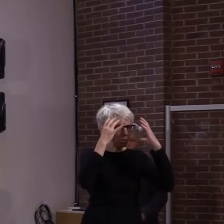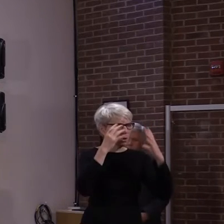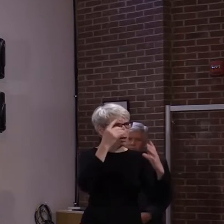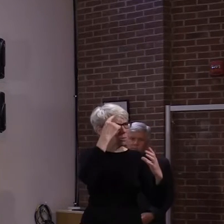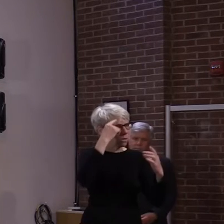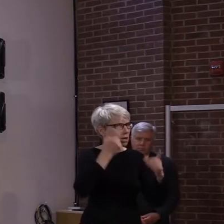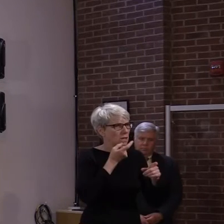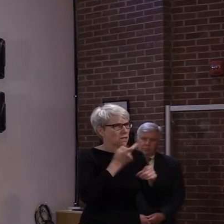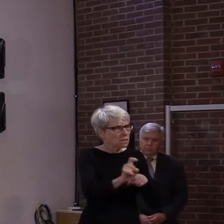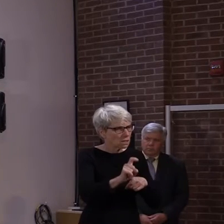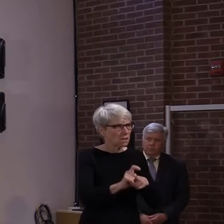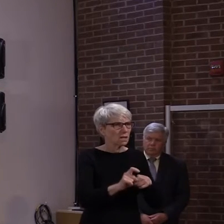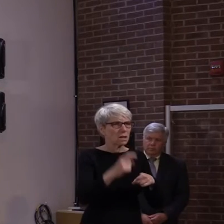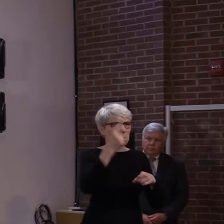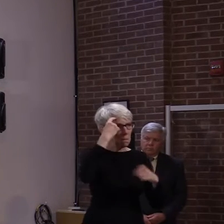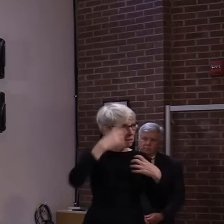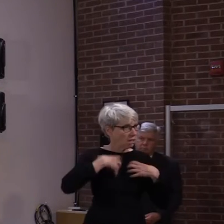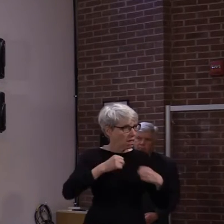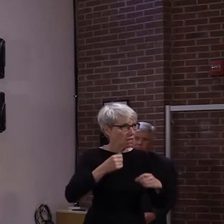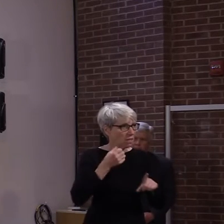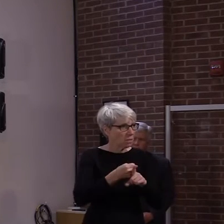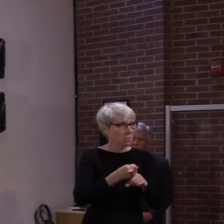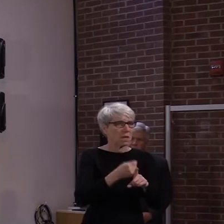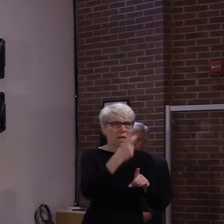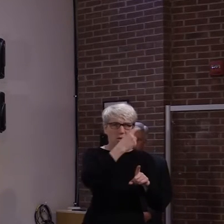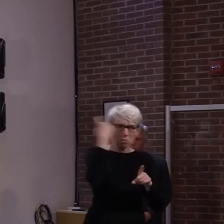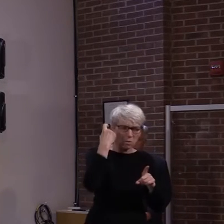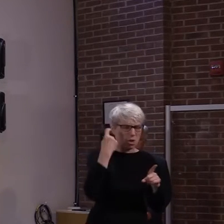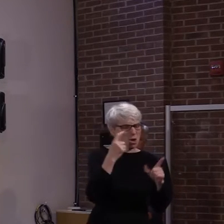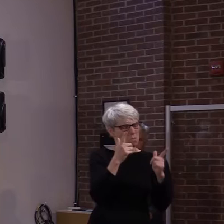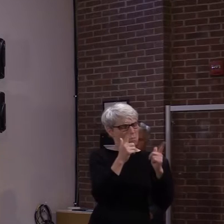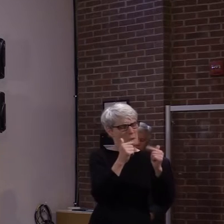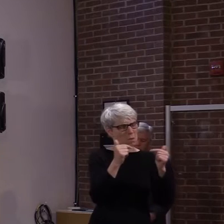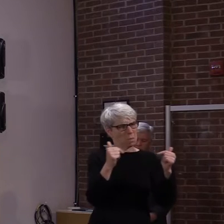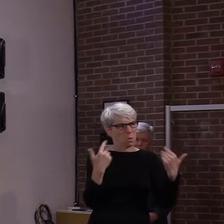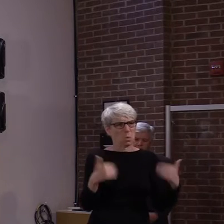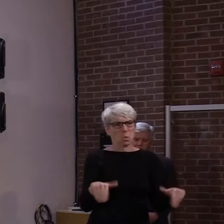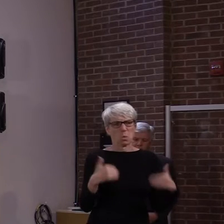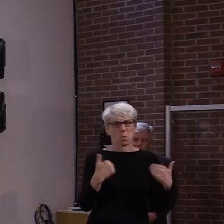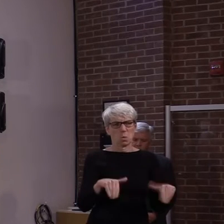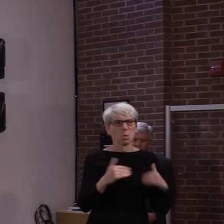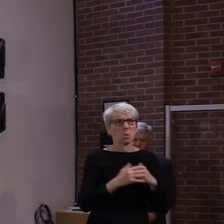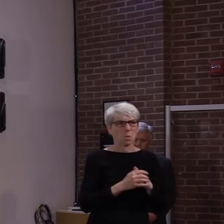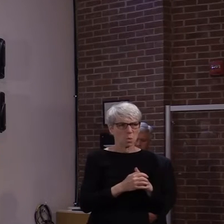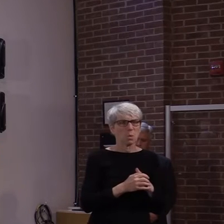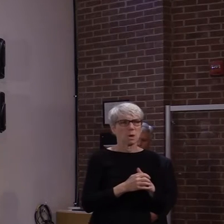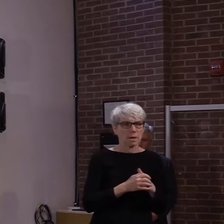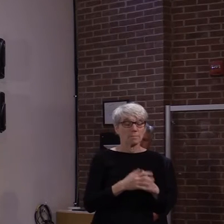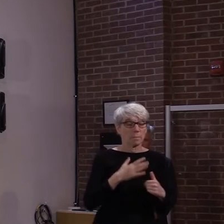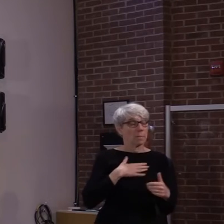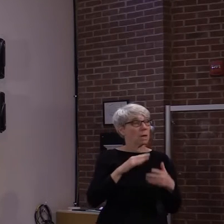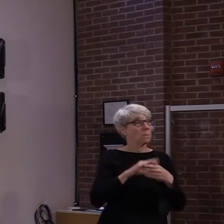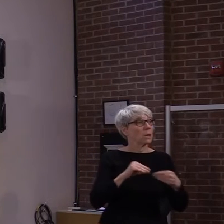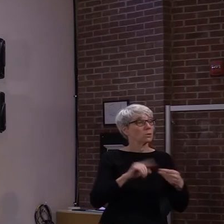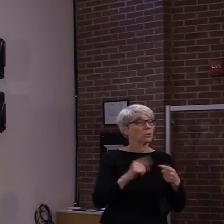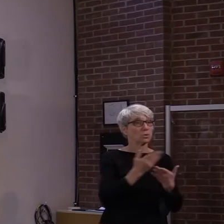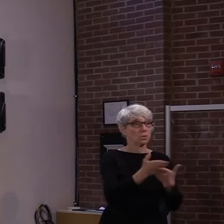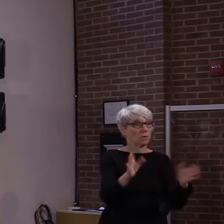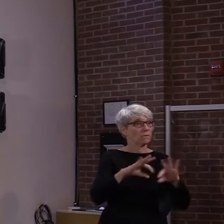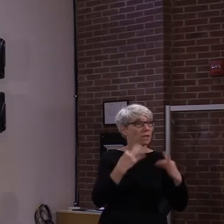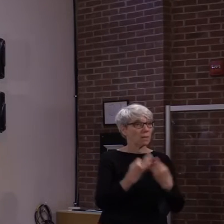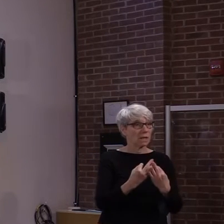of mental health that has developed as a result. And I, my message to them is it wasn't in